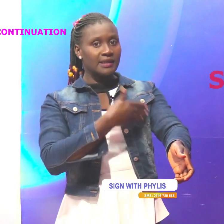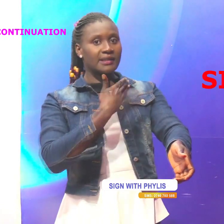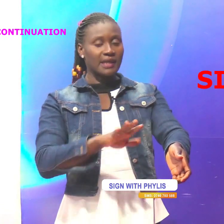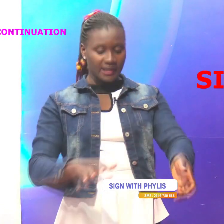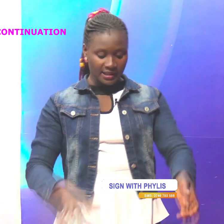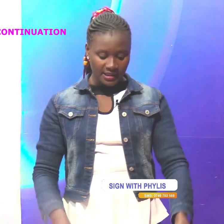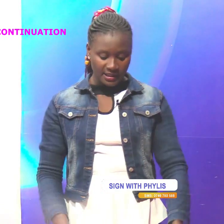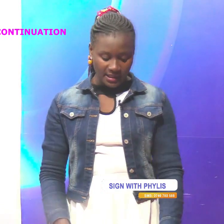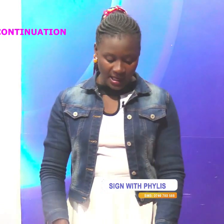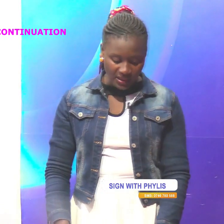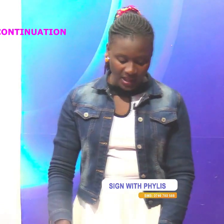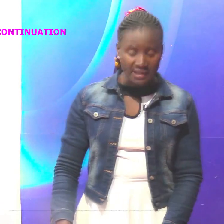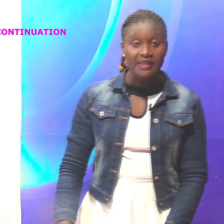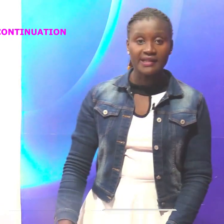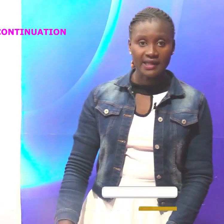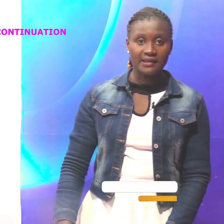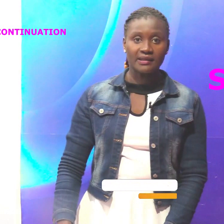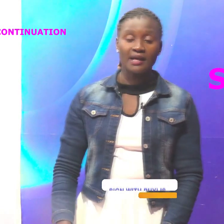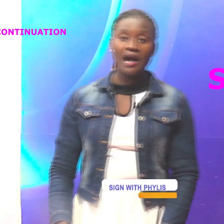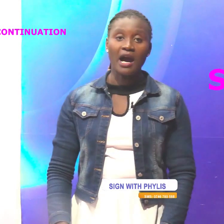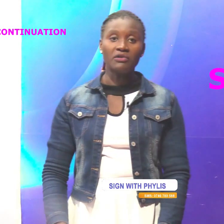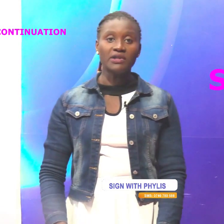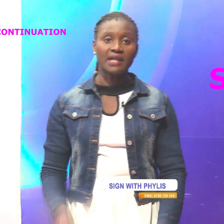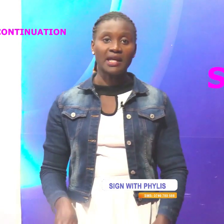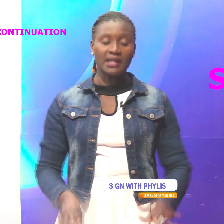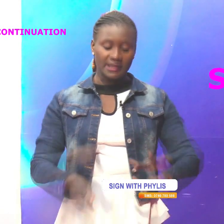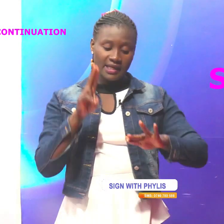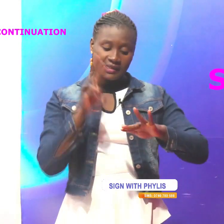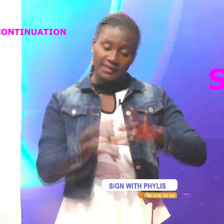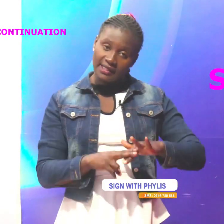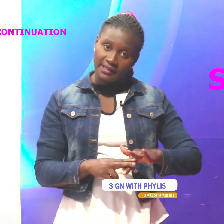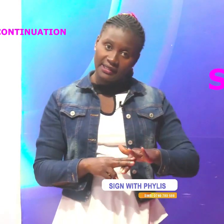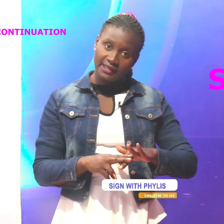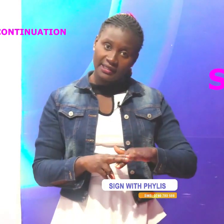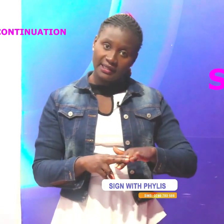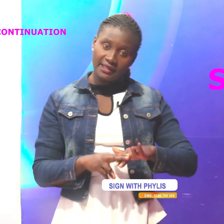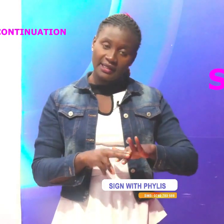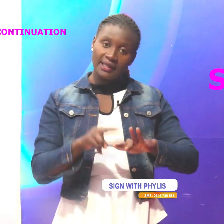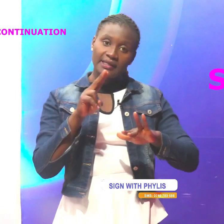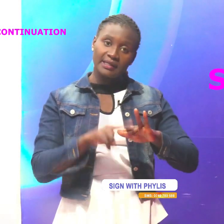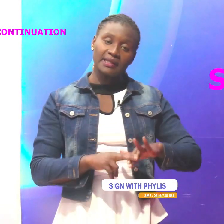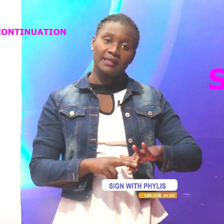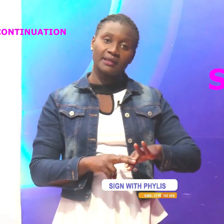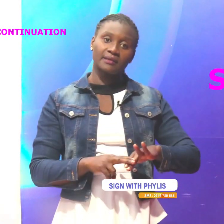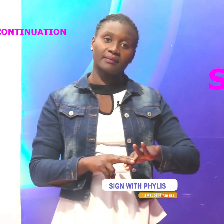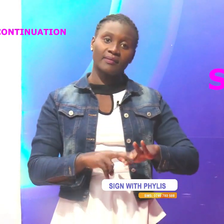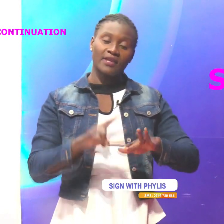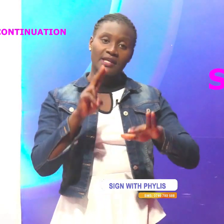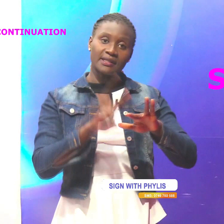Sing. And then sit. How do we sign it? Sit. Sit. Sit. And